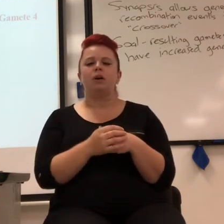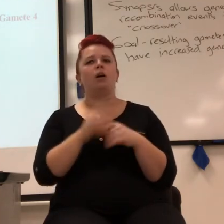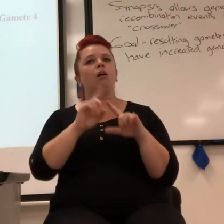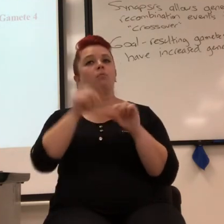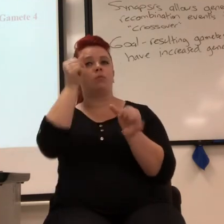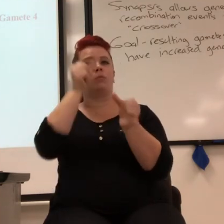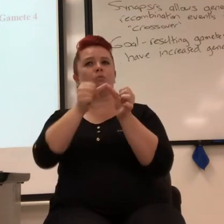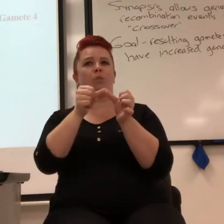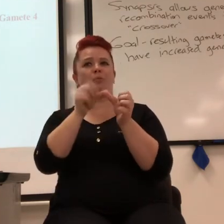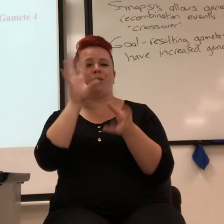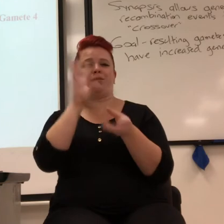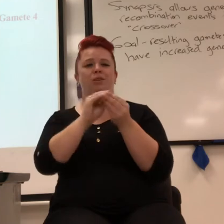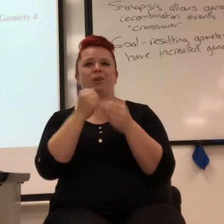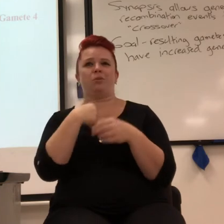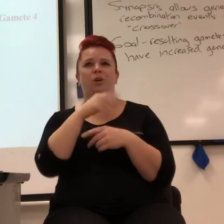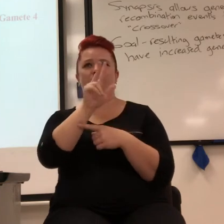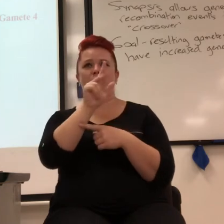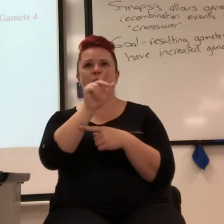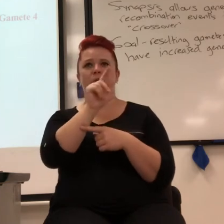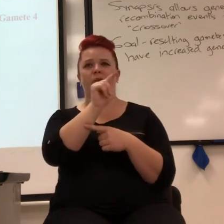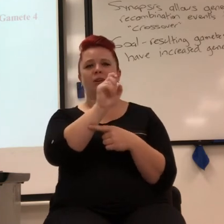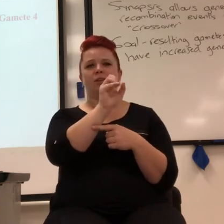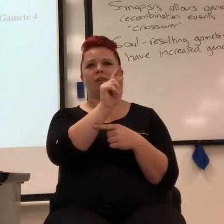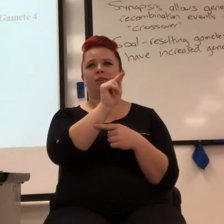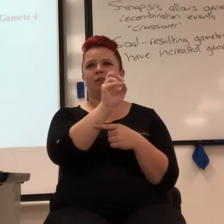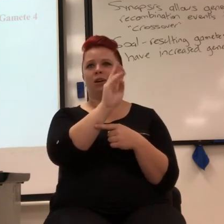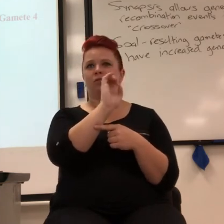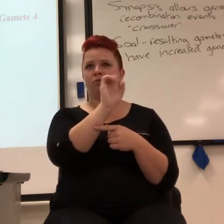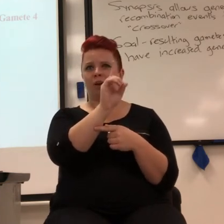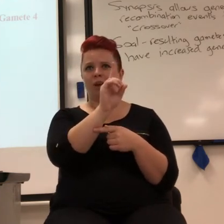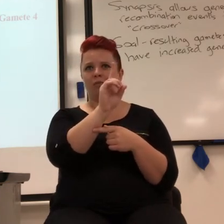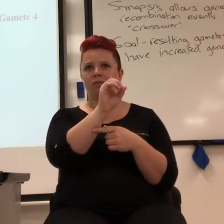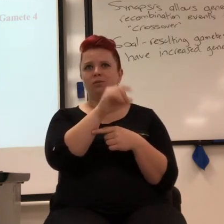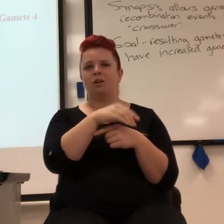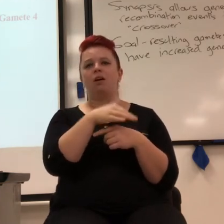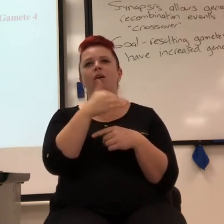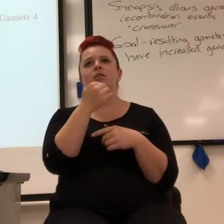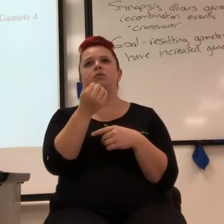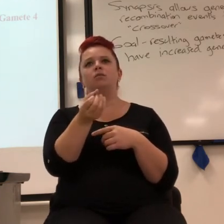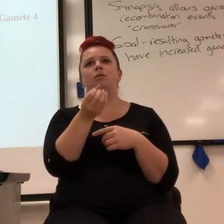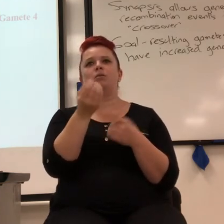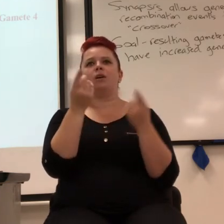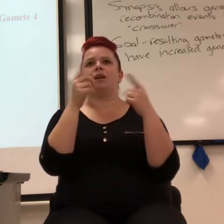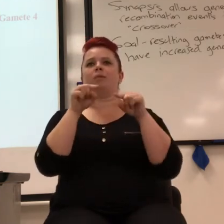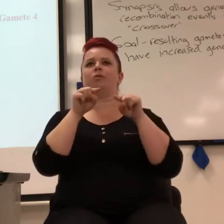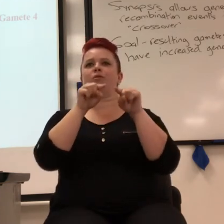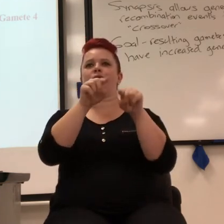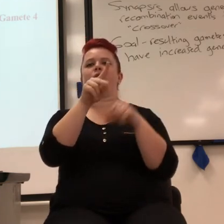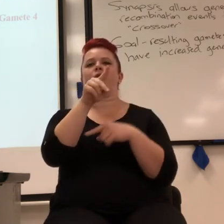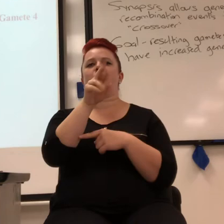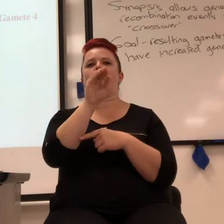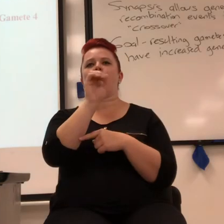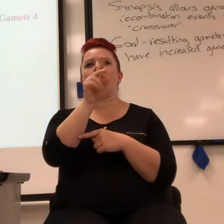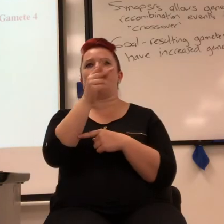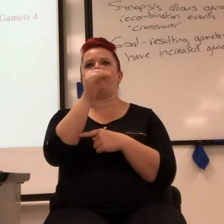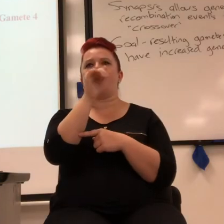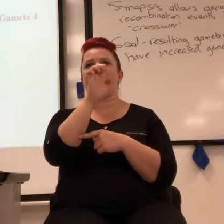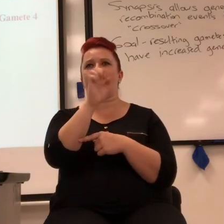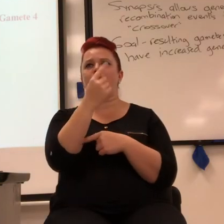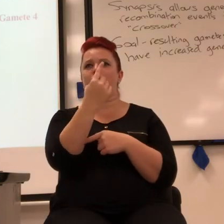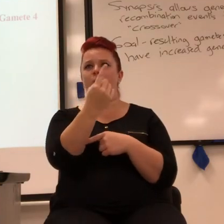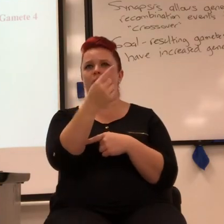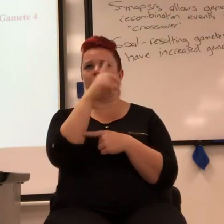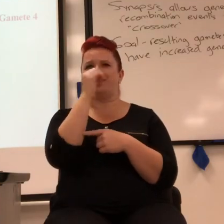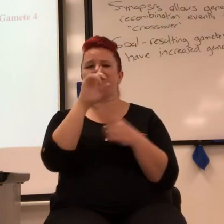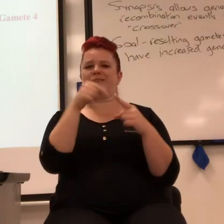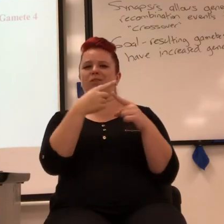you have about 23 tetrads in each dividing cell. So this occurs during prophase one, because that's when the tetrads